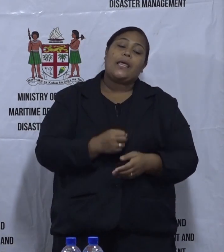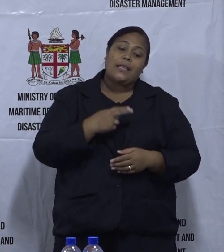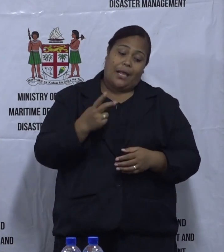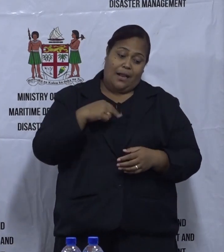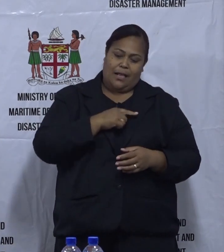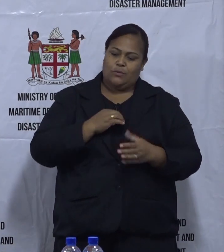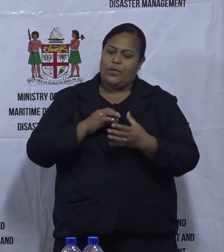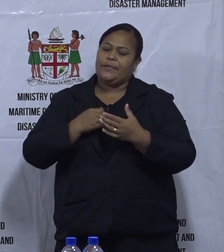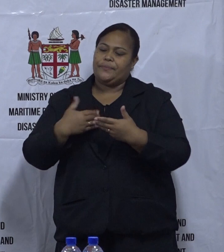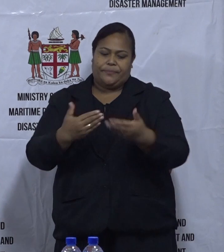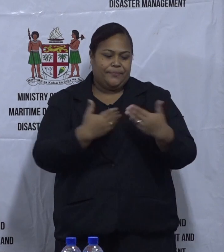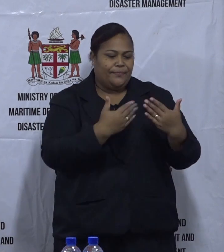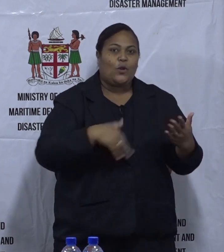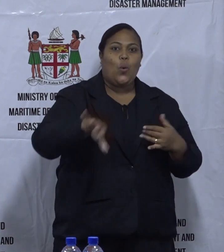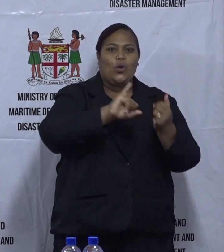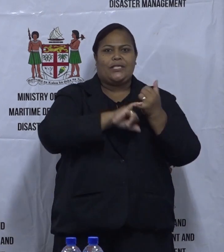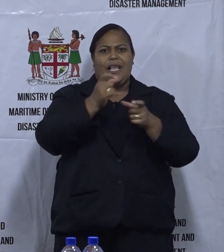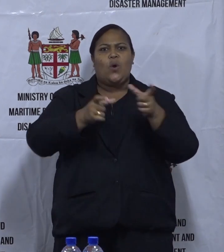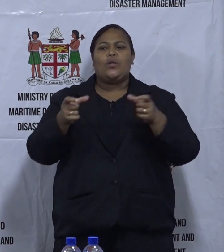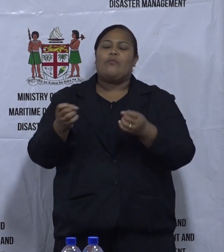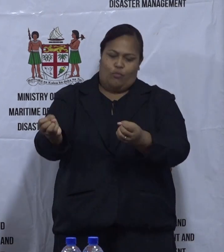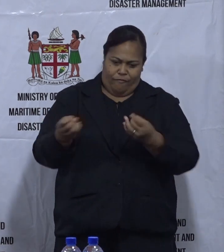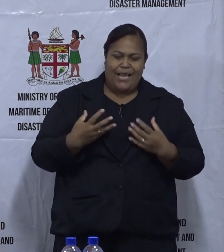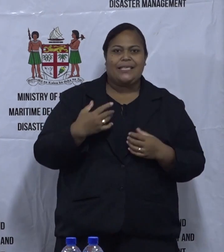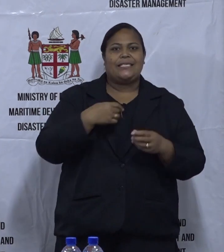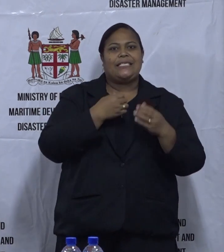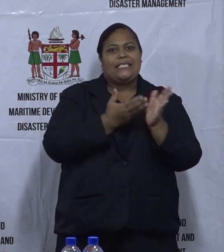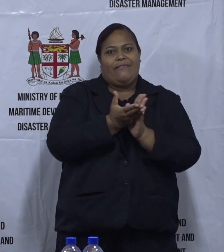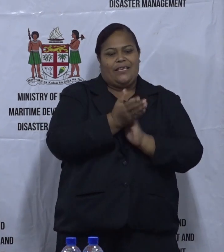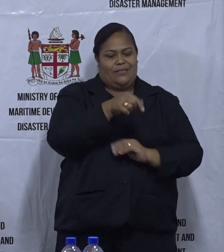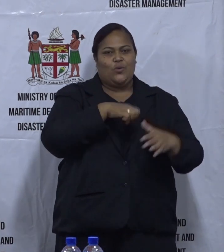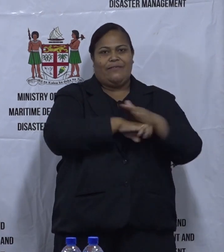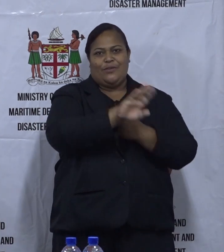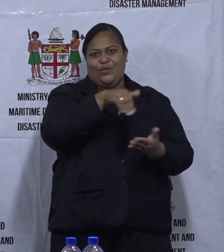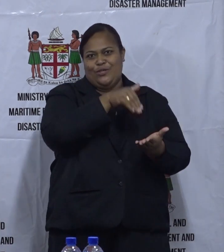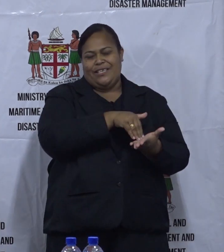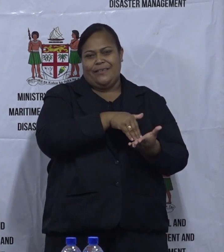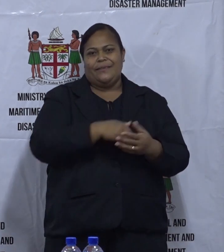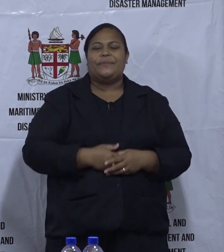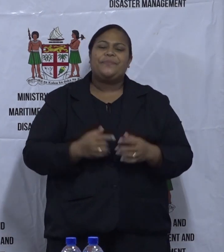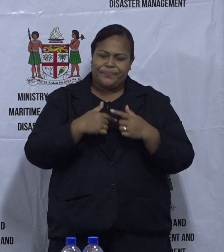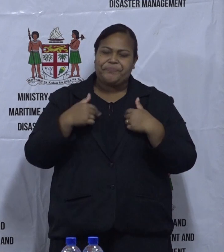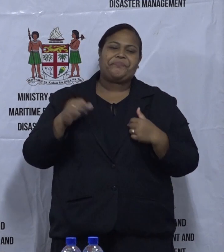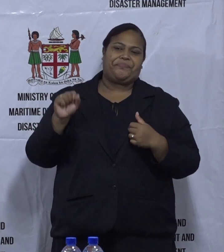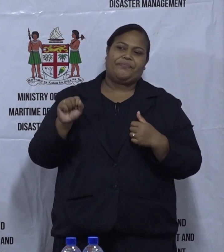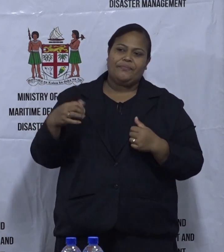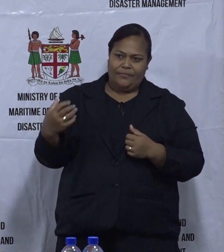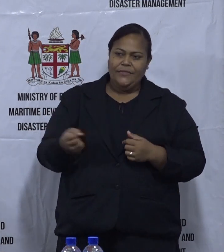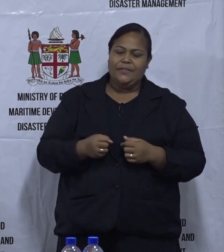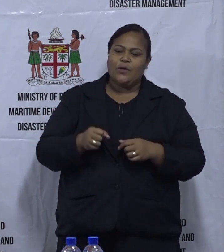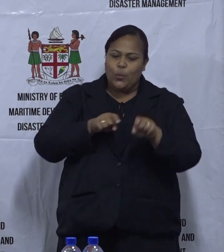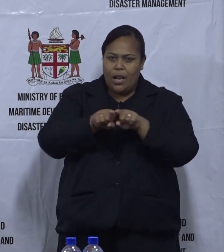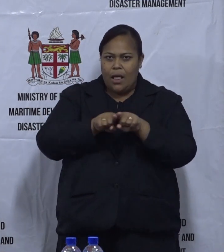the stakeholders in terms of the services provided to. So that is a positive based on the